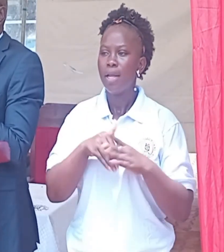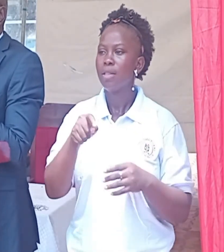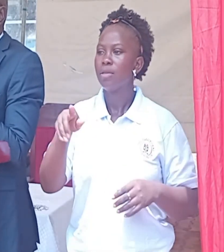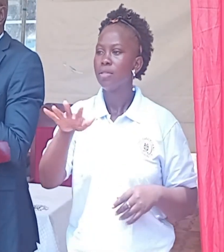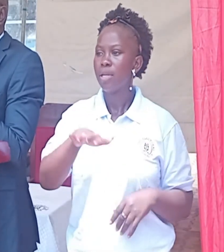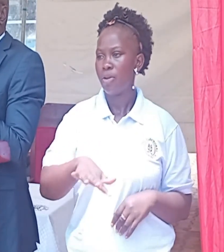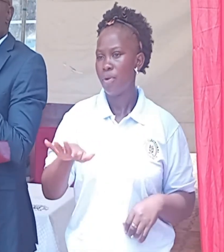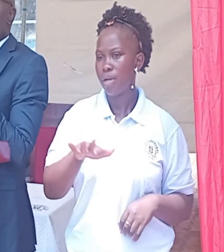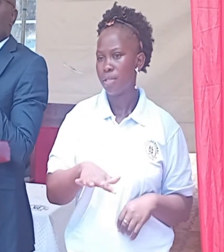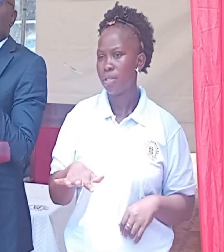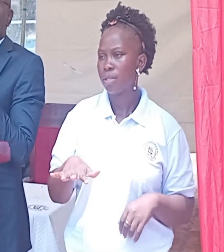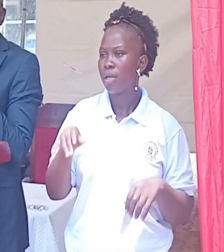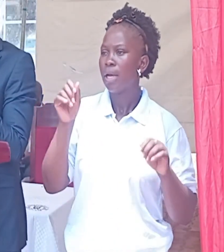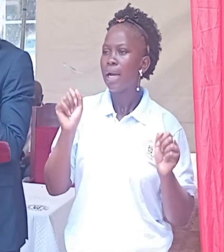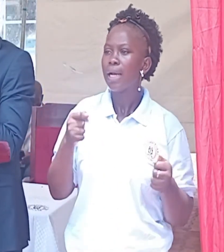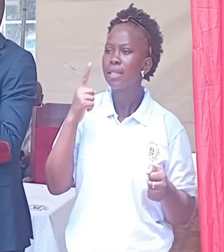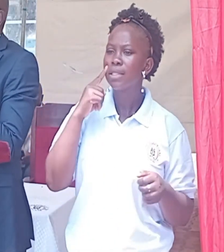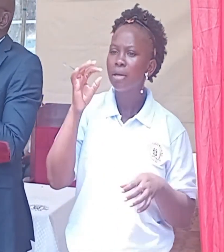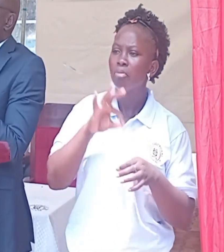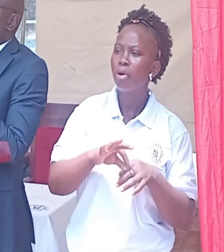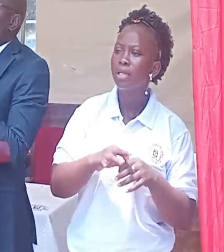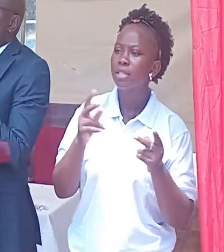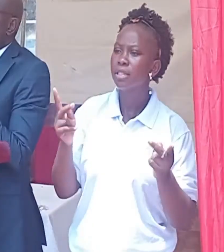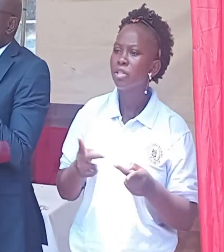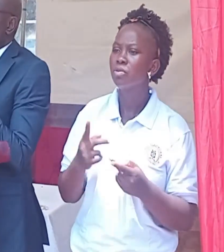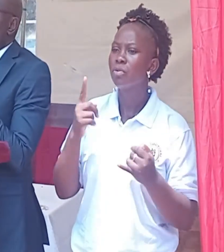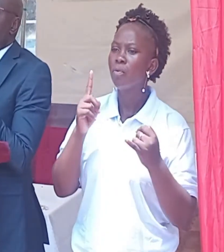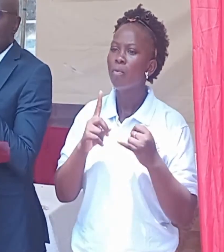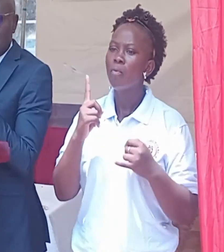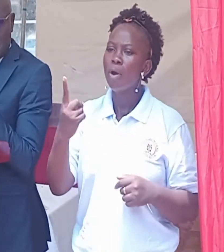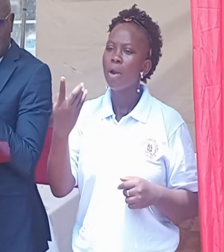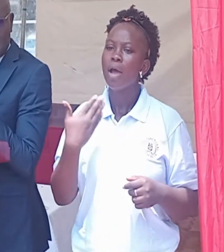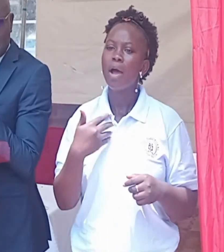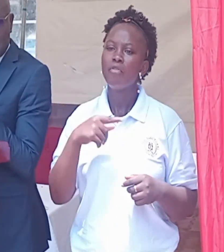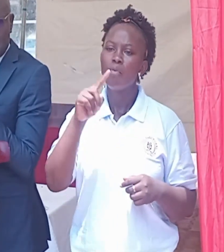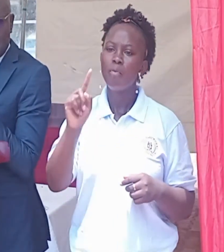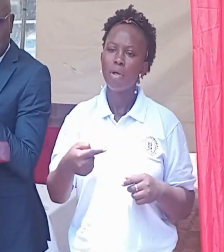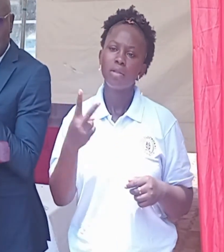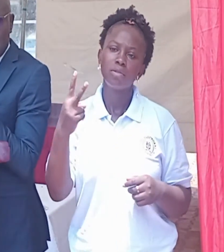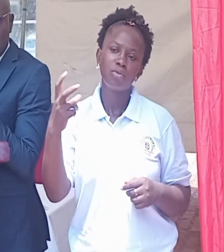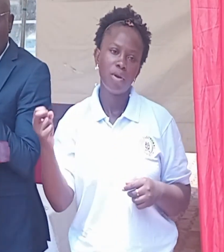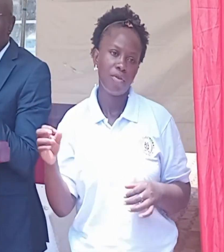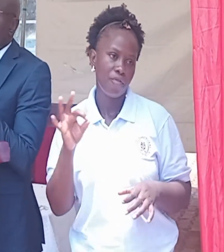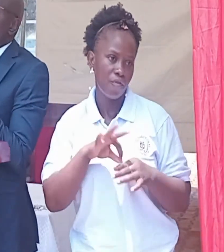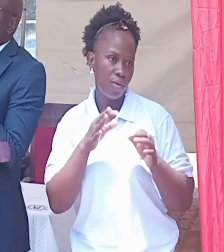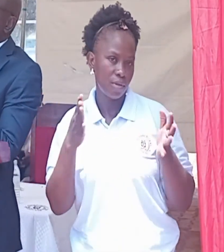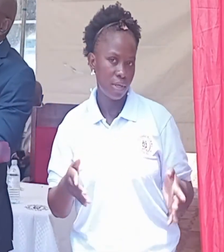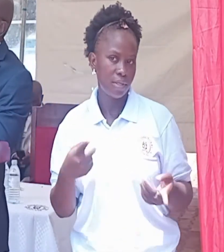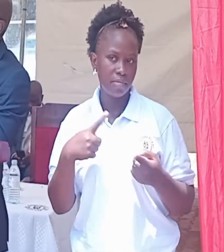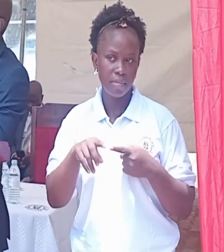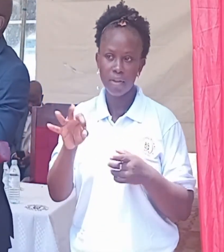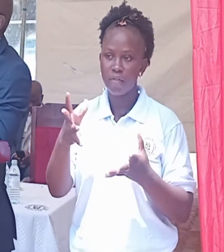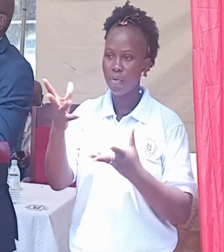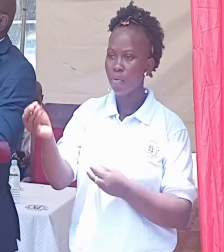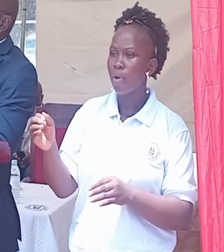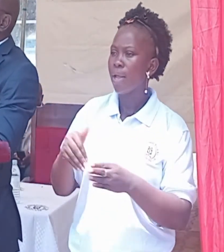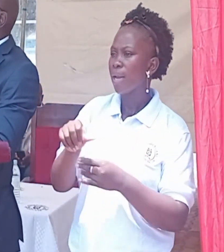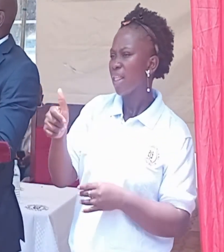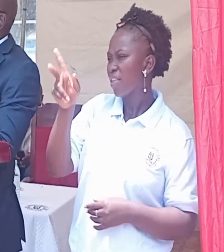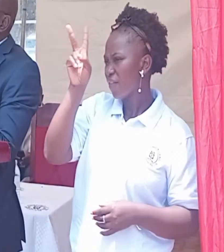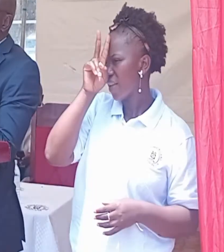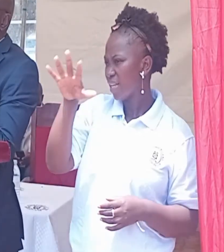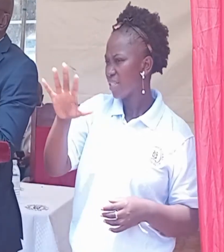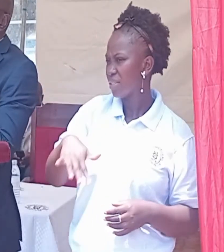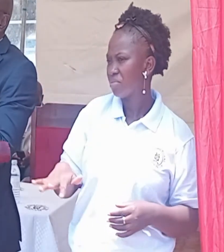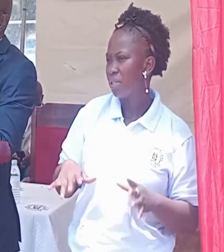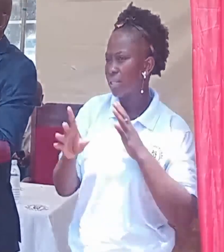areas. N'osanga polling station emu kuliko abalonzi 1,200 naye ate bw'ogenda embyalo eyo